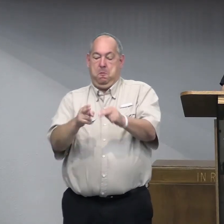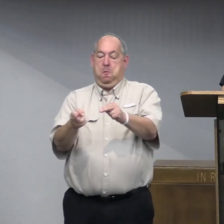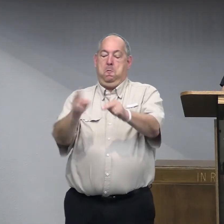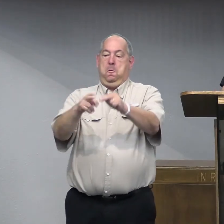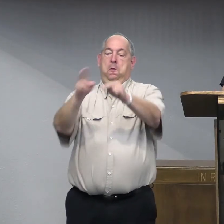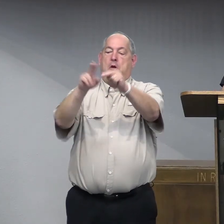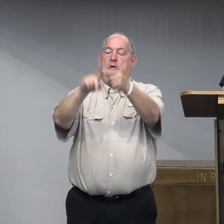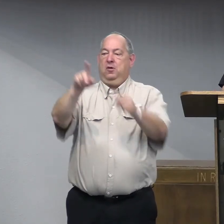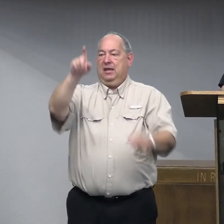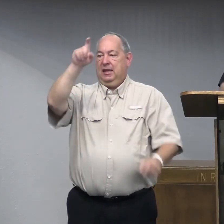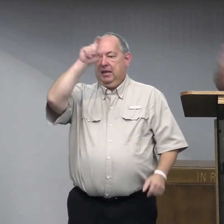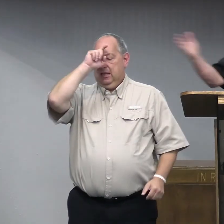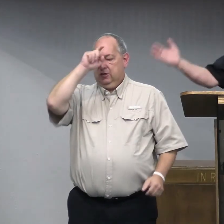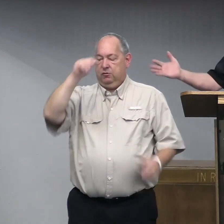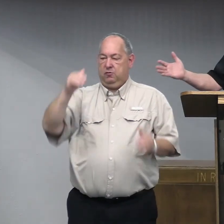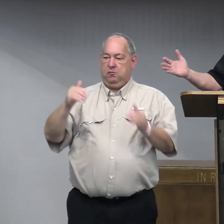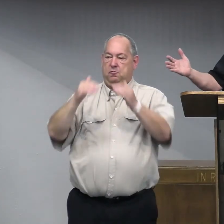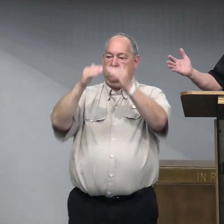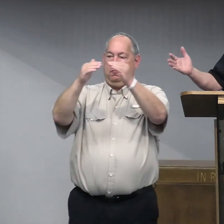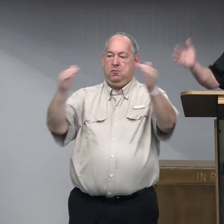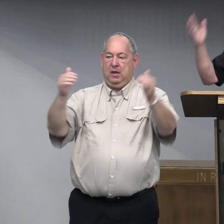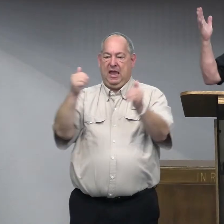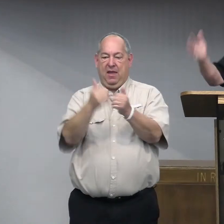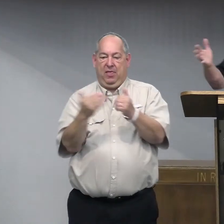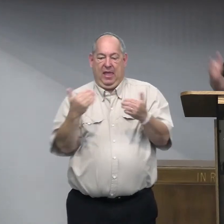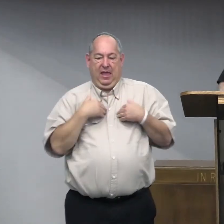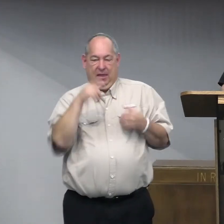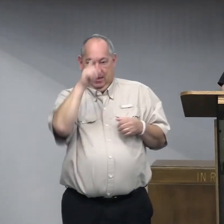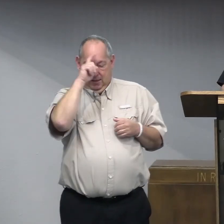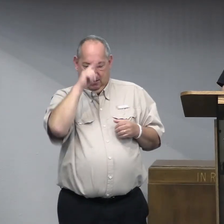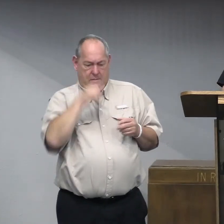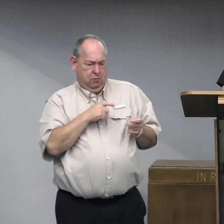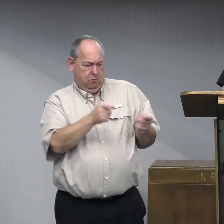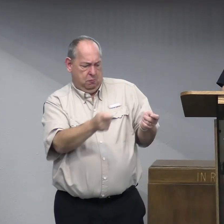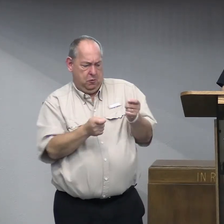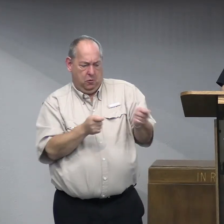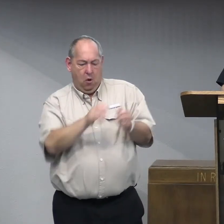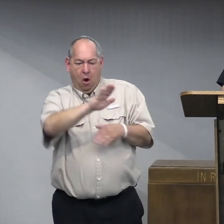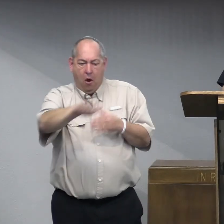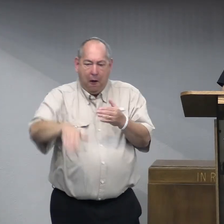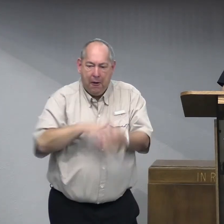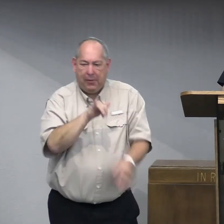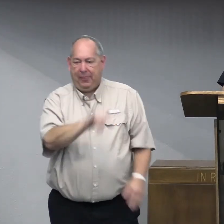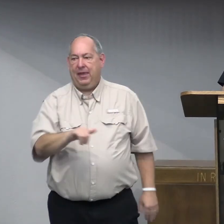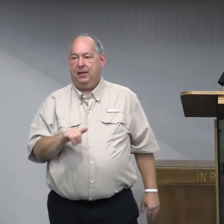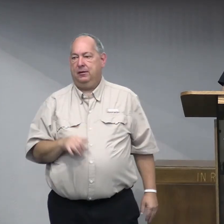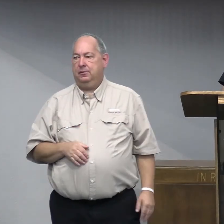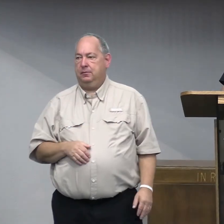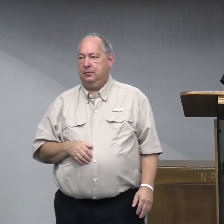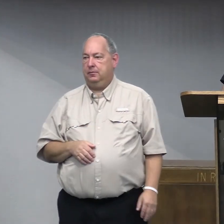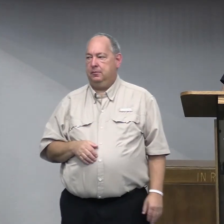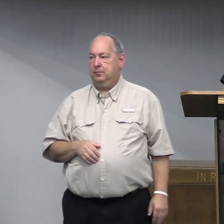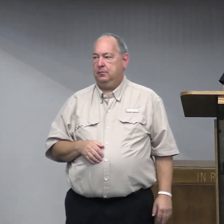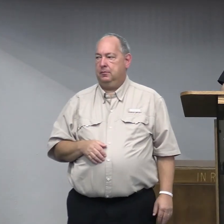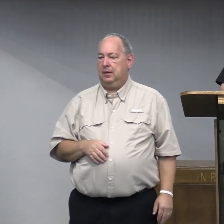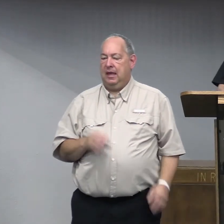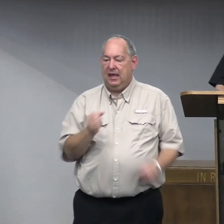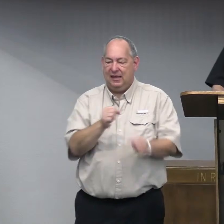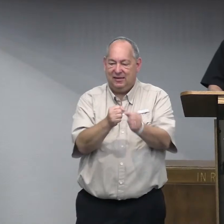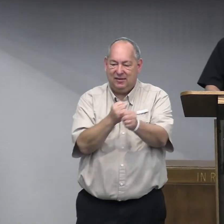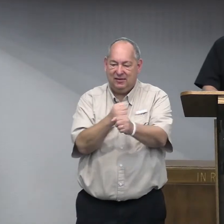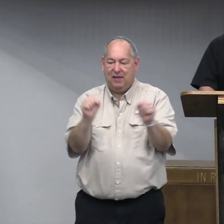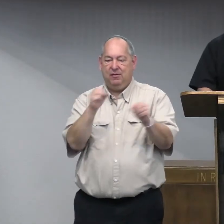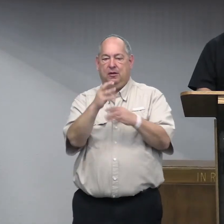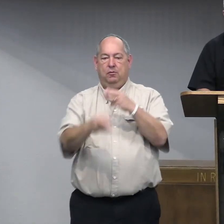to Egypt's resources, being in charge of all the resources of Egypt and saving the